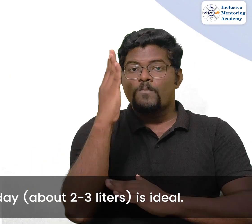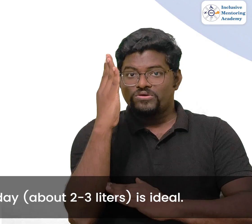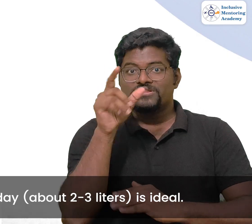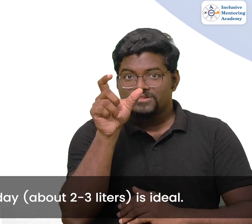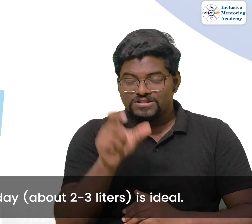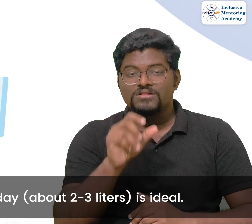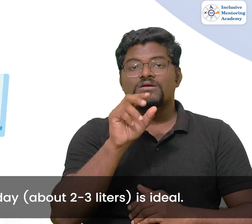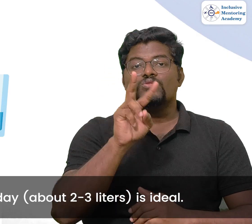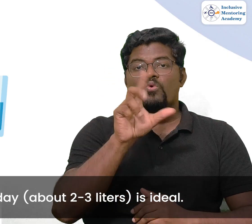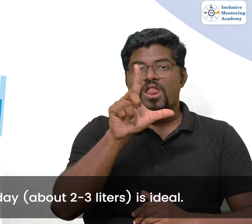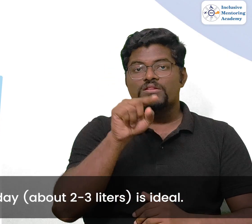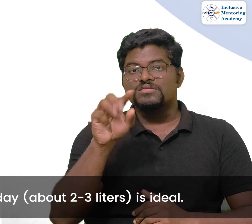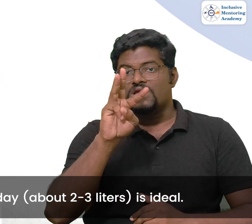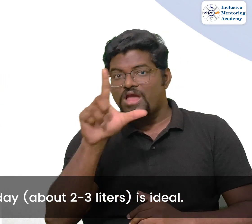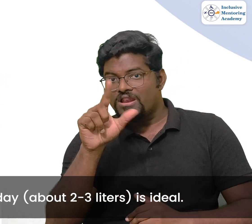About 2 to 3 liters is ideal.